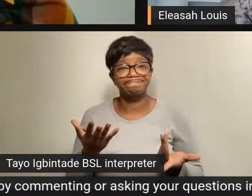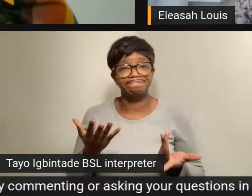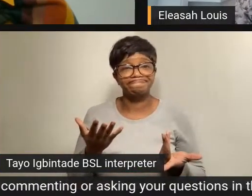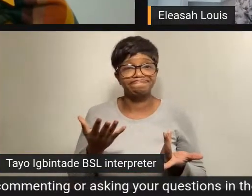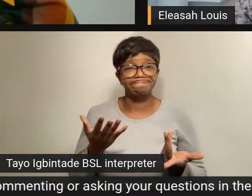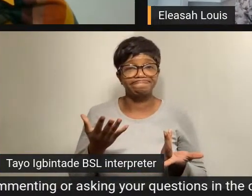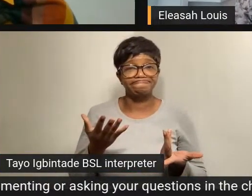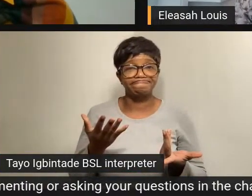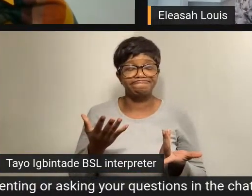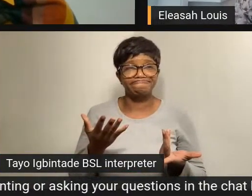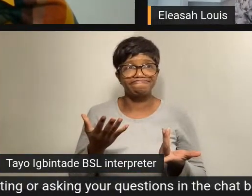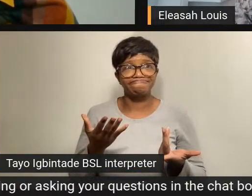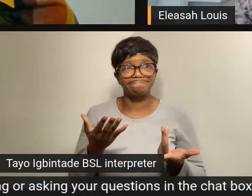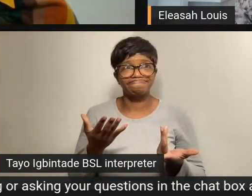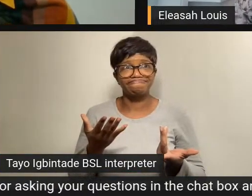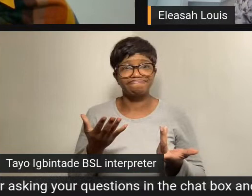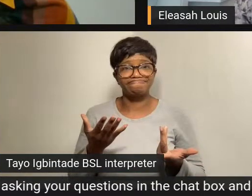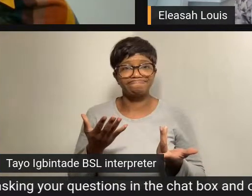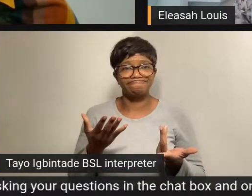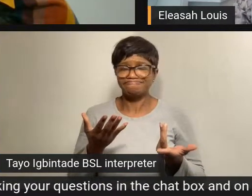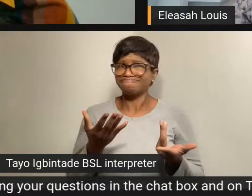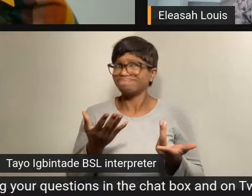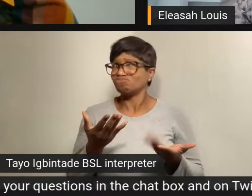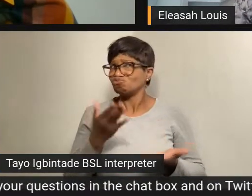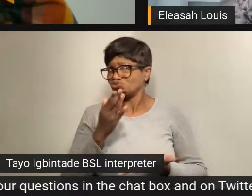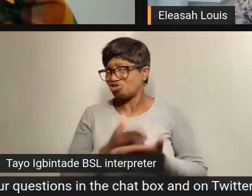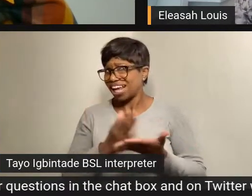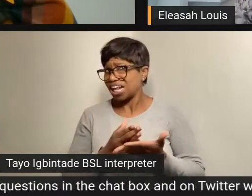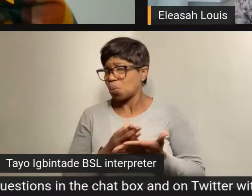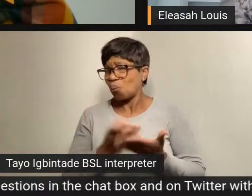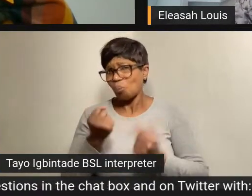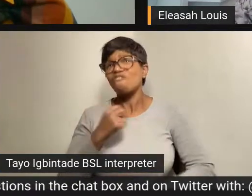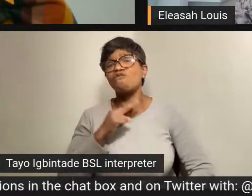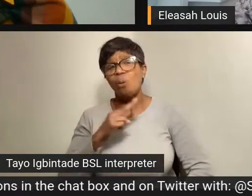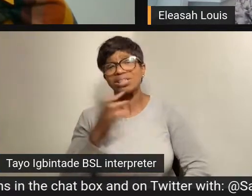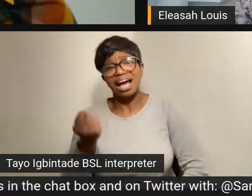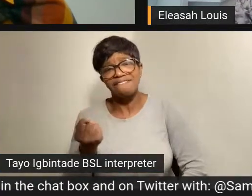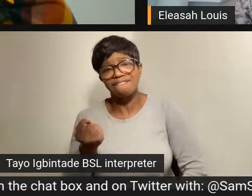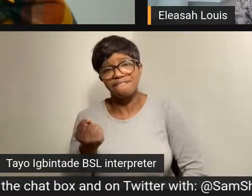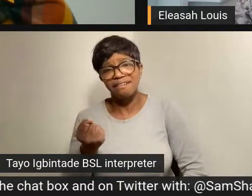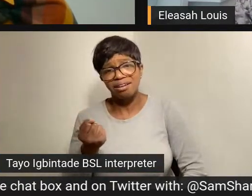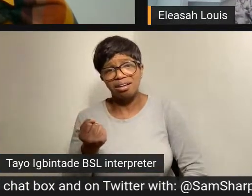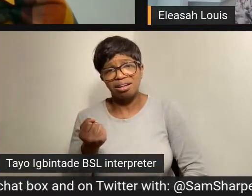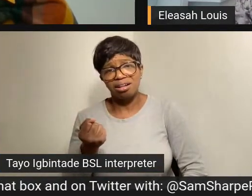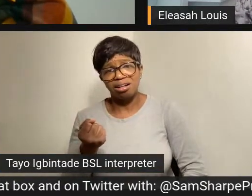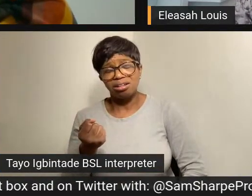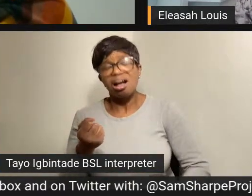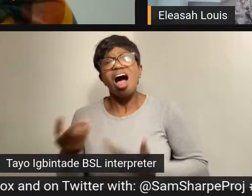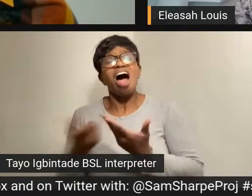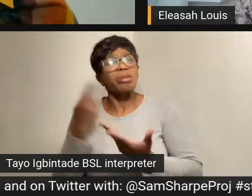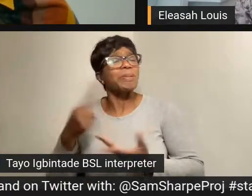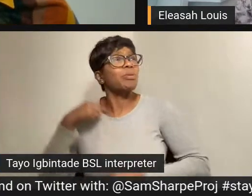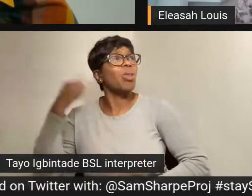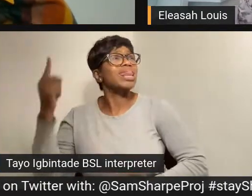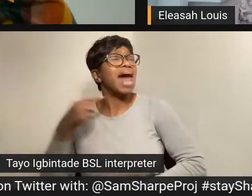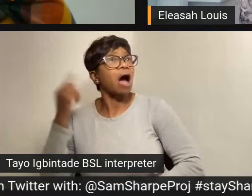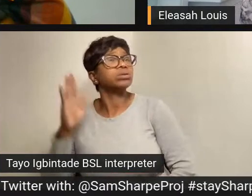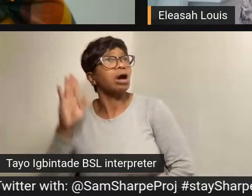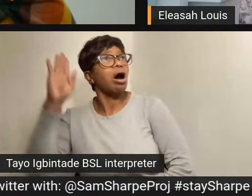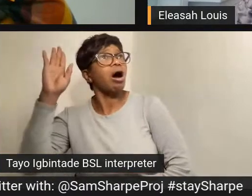to a large extent, we can have voice. Yes, others have got a louder